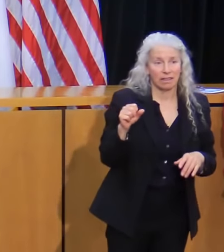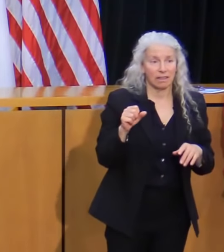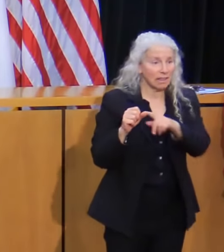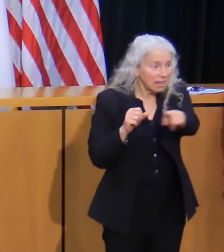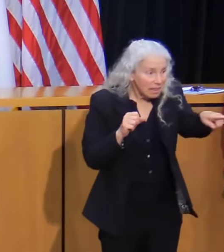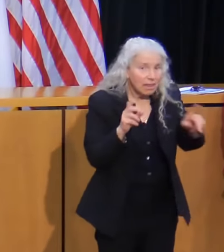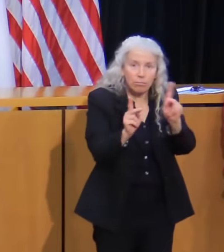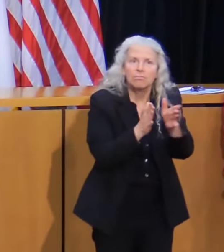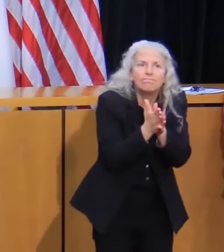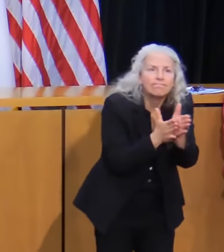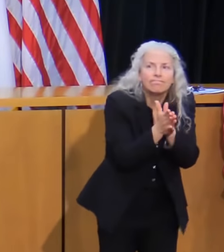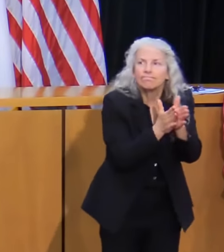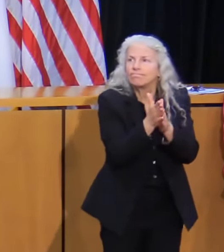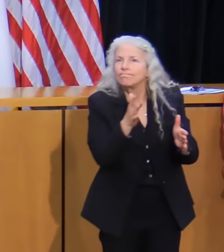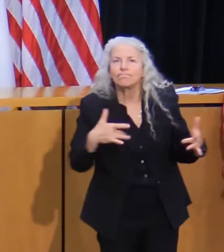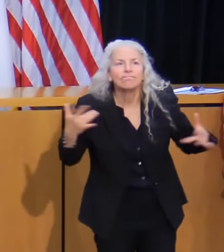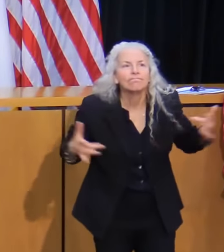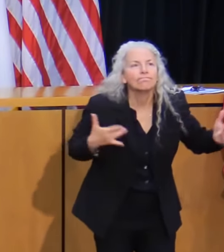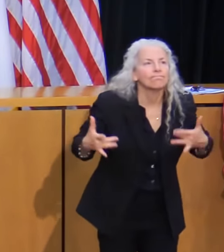and enthusiasm and commitment to getting vaccinated in their states that we see here. It's an incredibly powerful piece